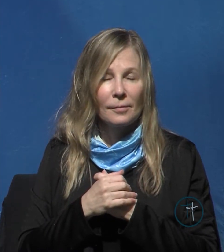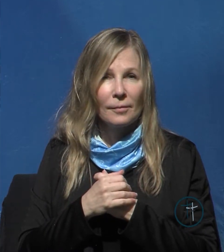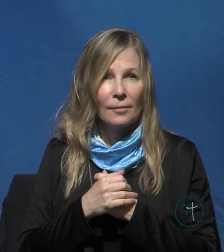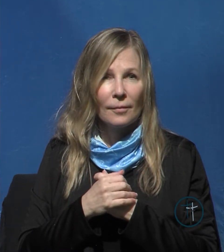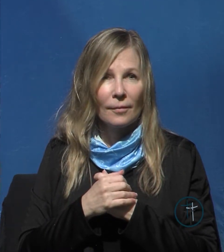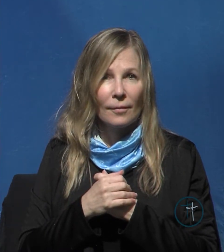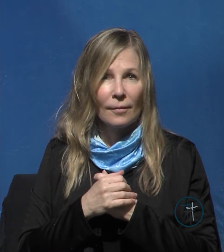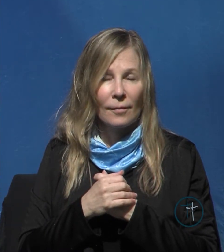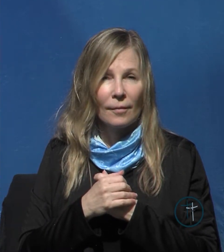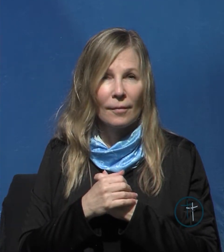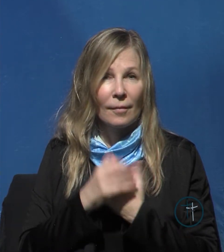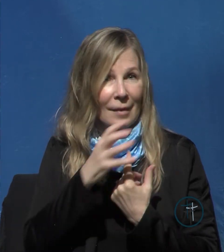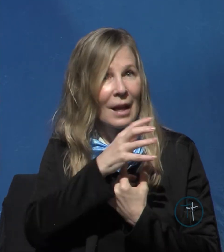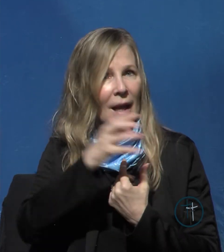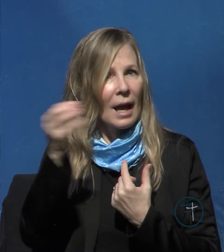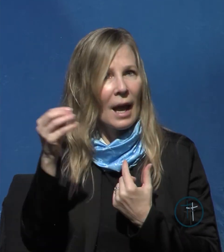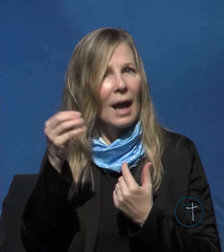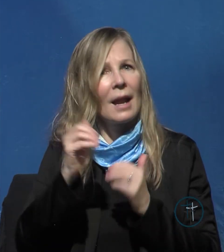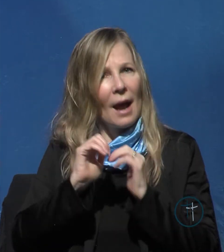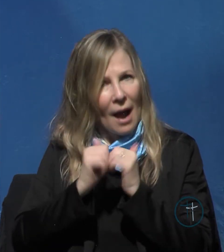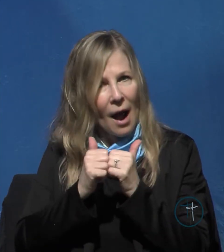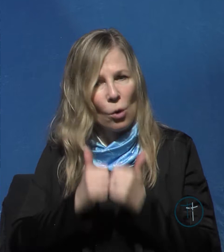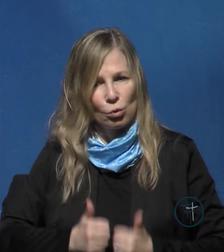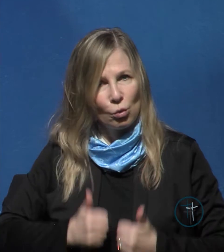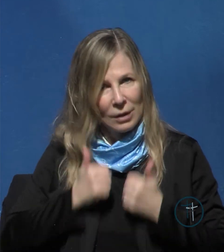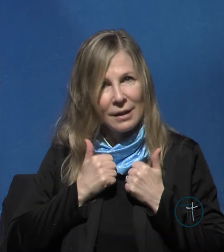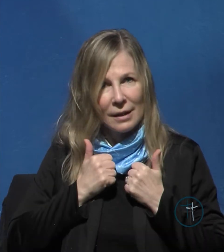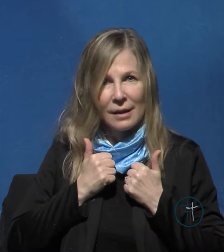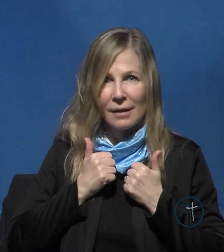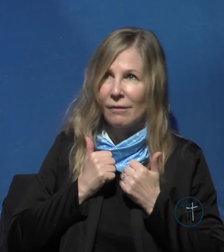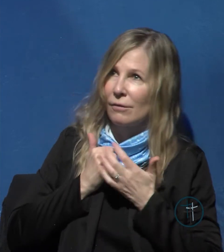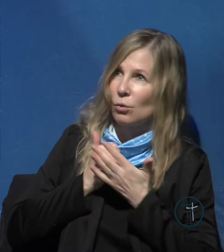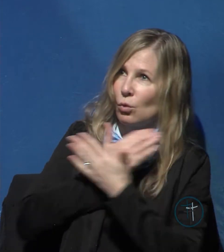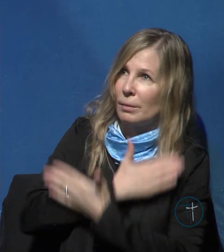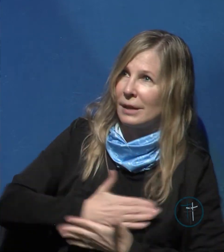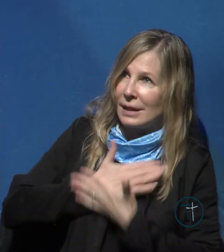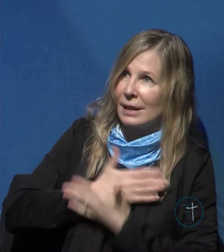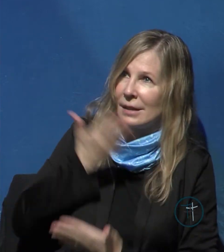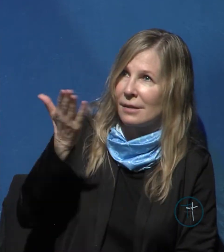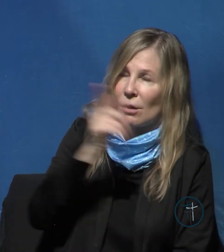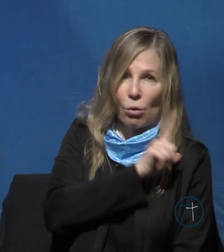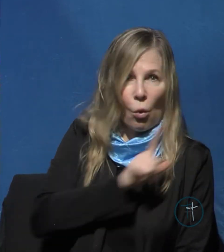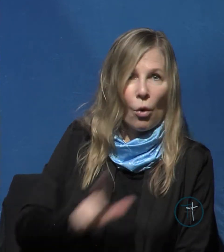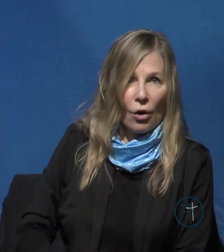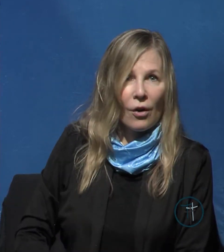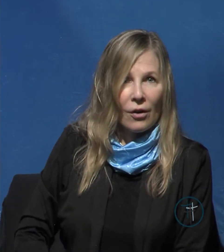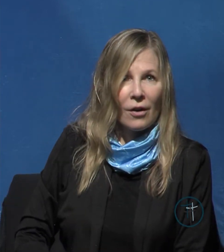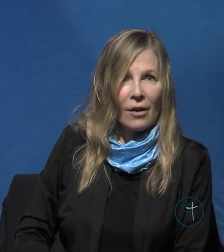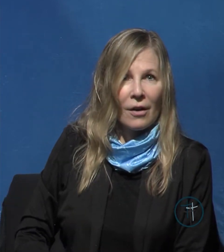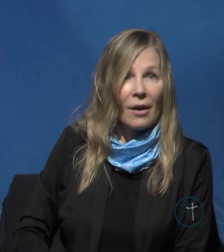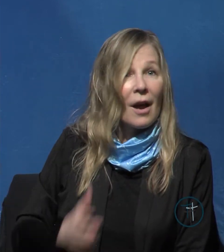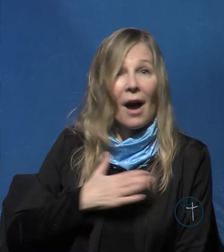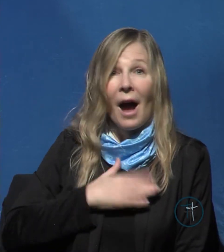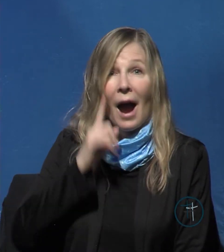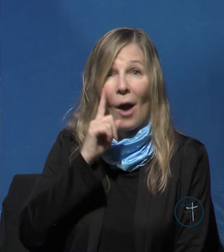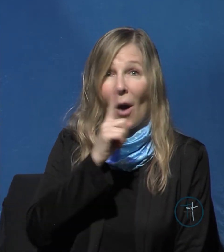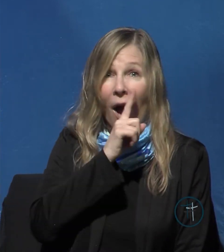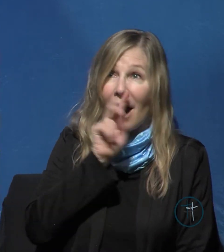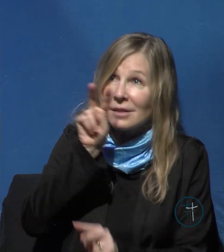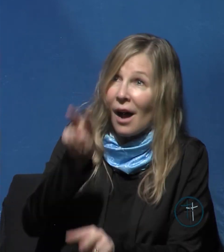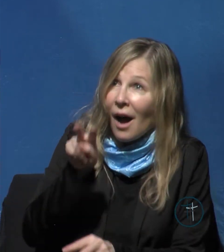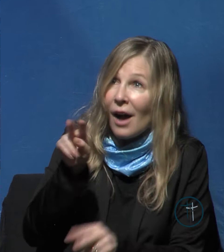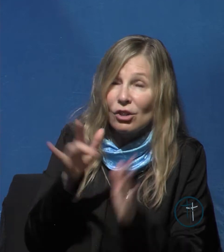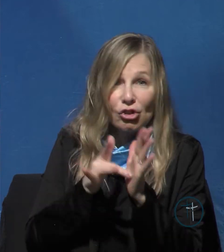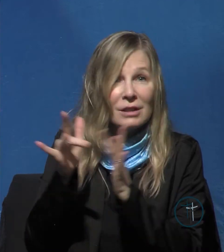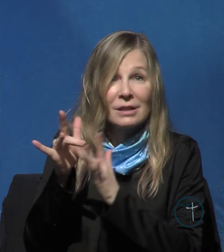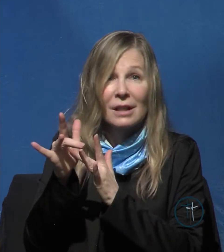And it's about living in a way that pleases the Lord, where we do have our eyes fixed on Jesus, where we're not distracted